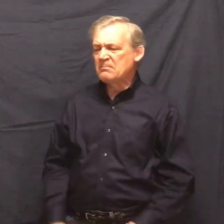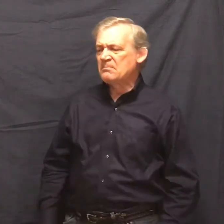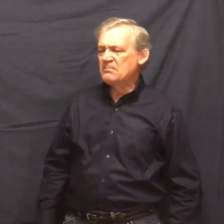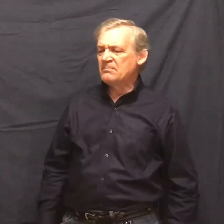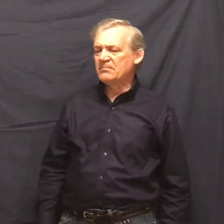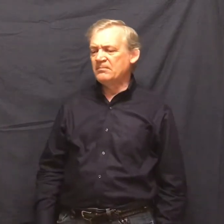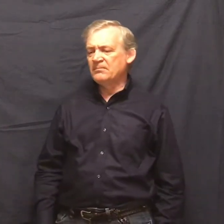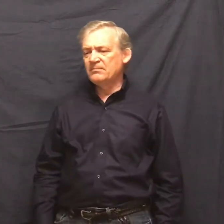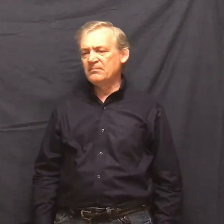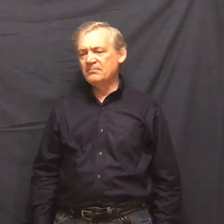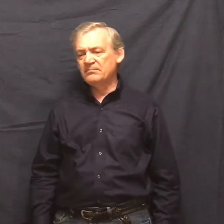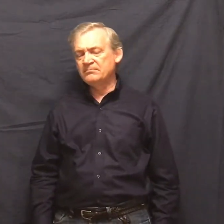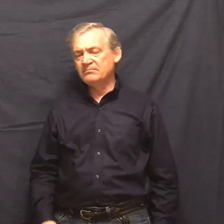"Sure," said George.